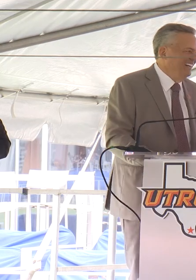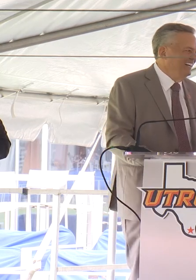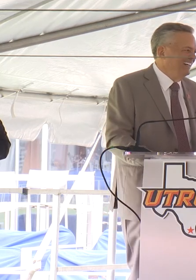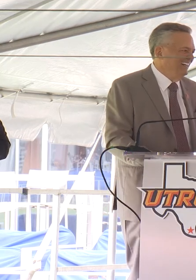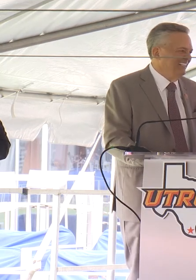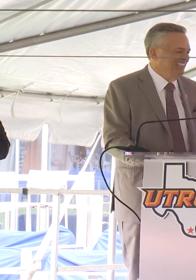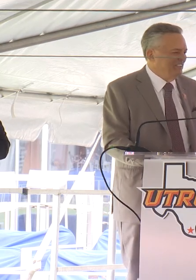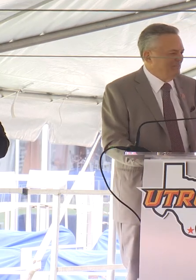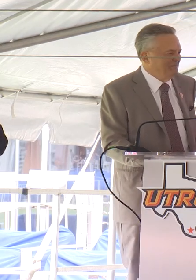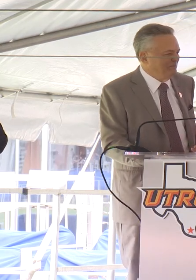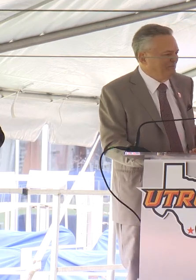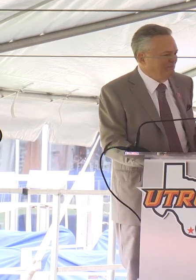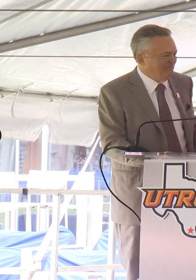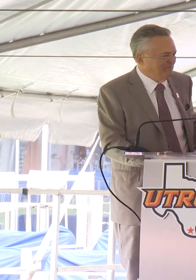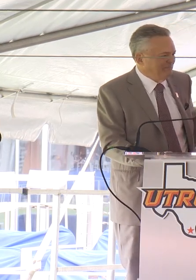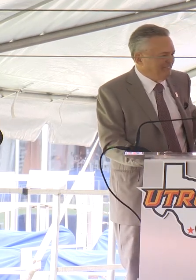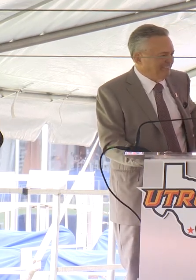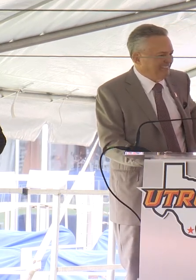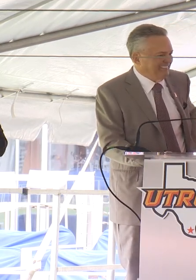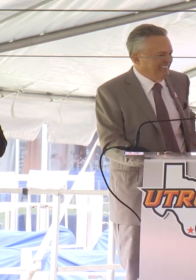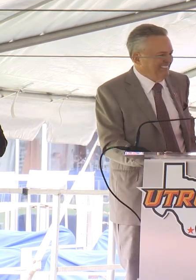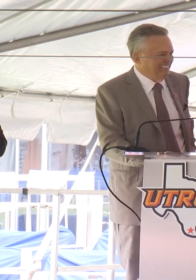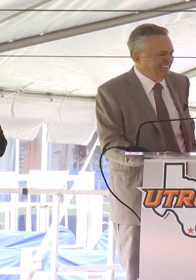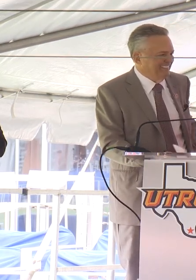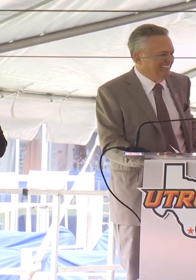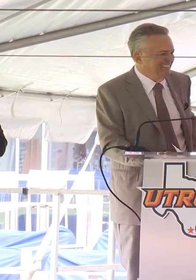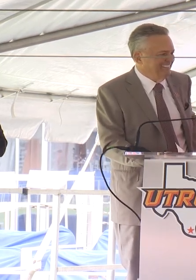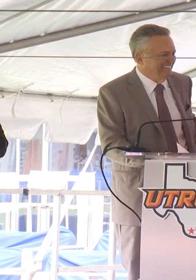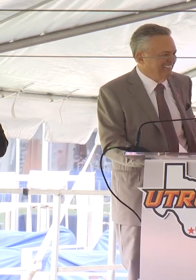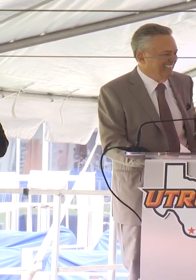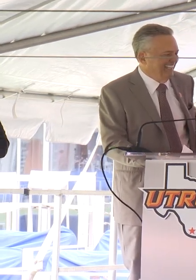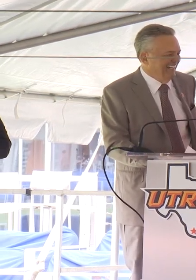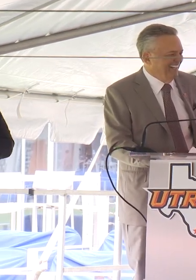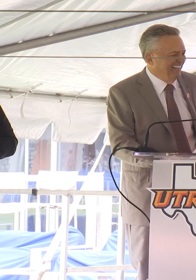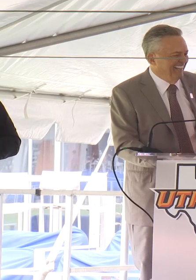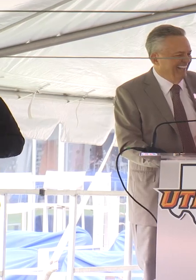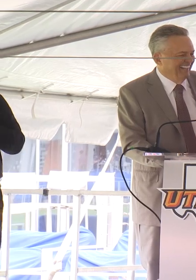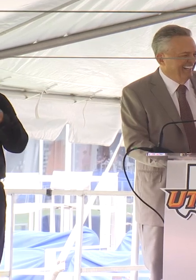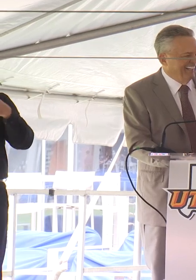Oh, and I have one other thing. Vaquero at Vackar Stadium.